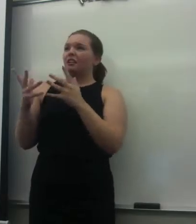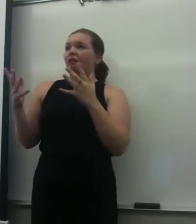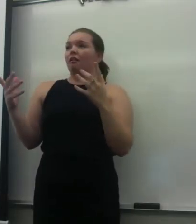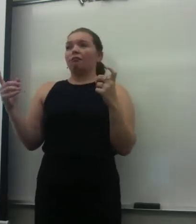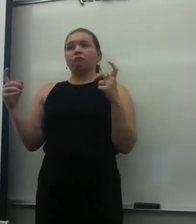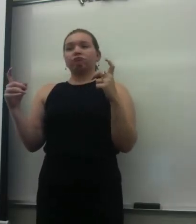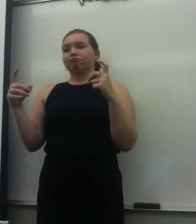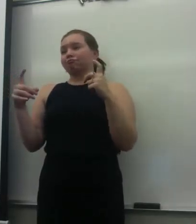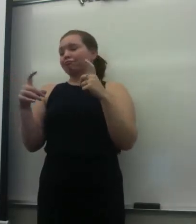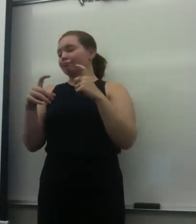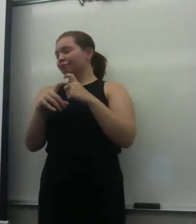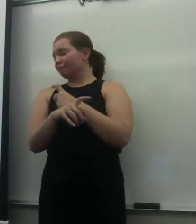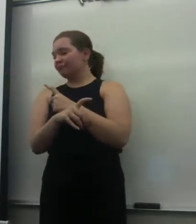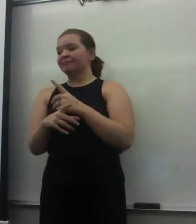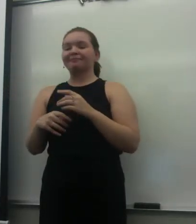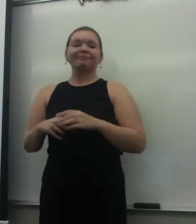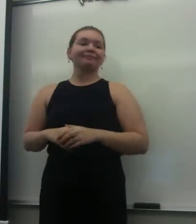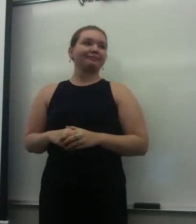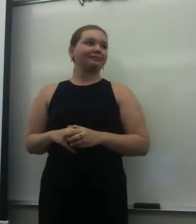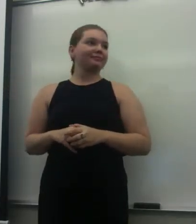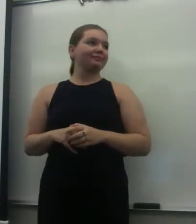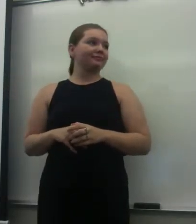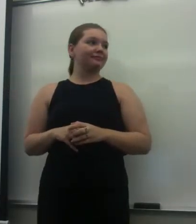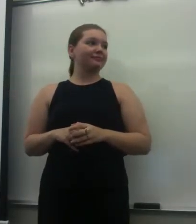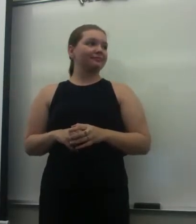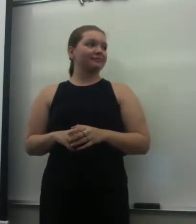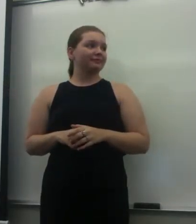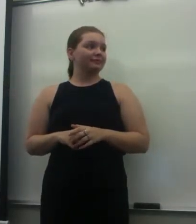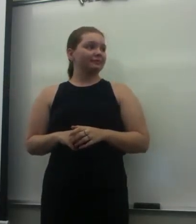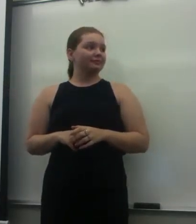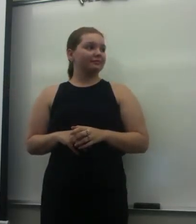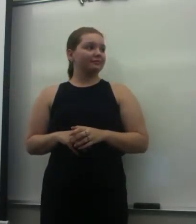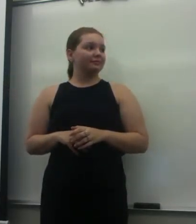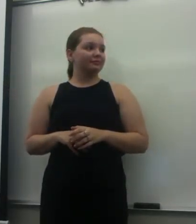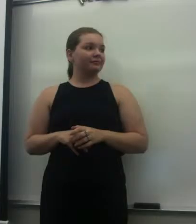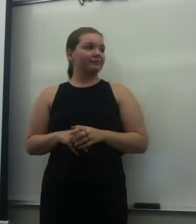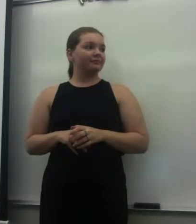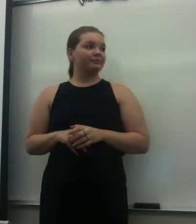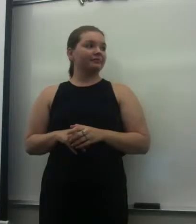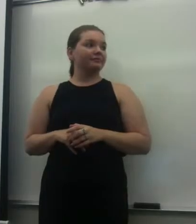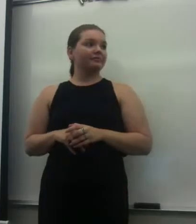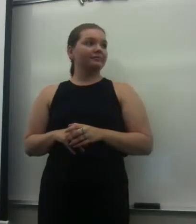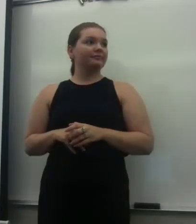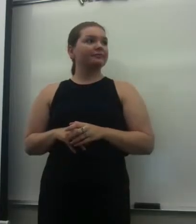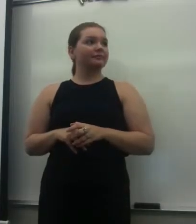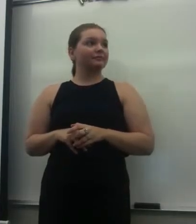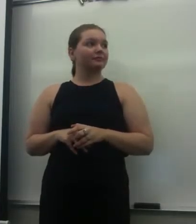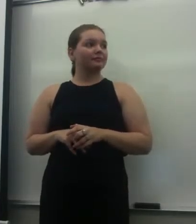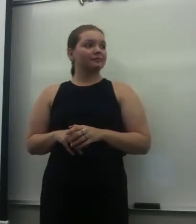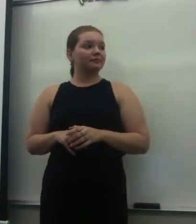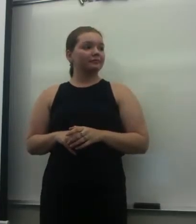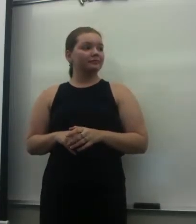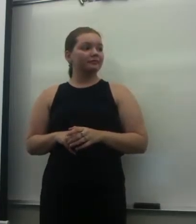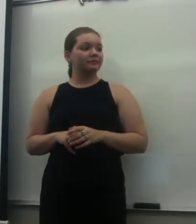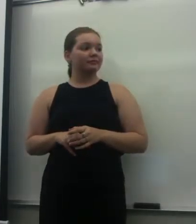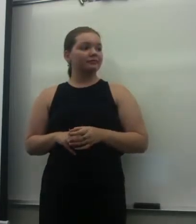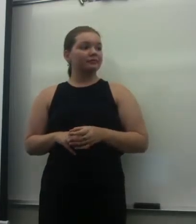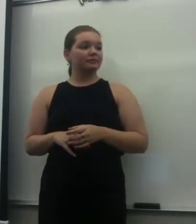that you could have so many things wronged, and therefore working with a CDI